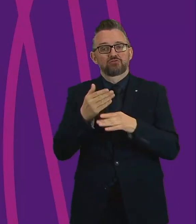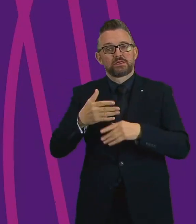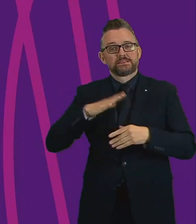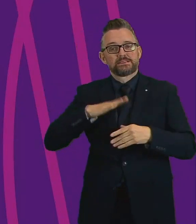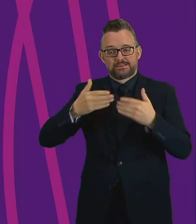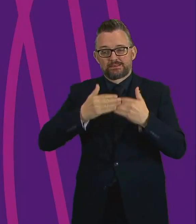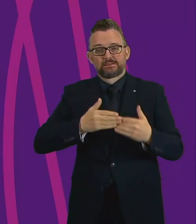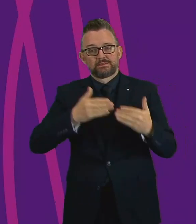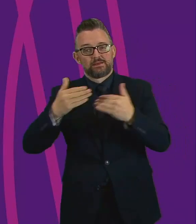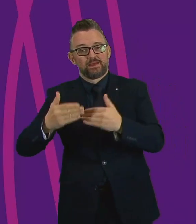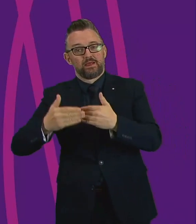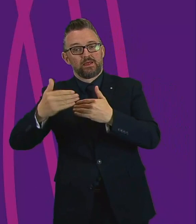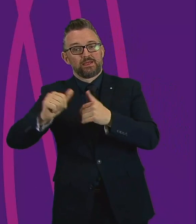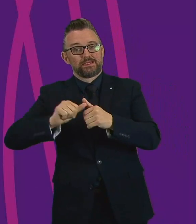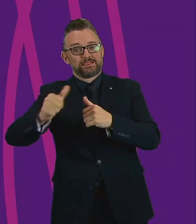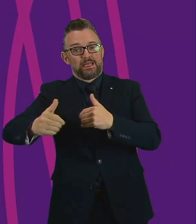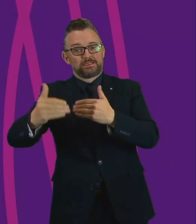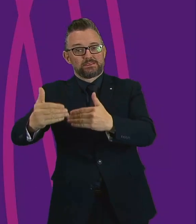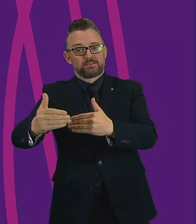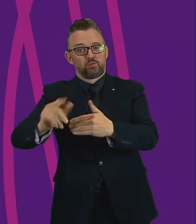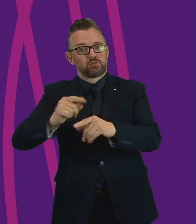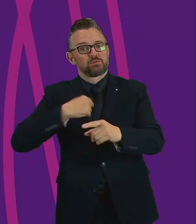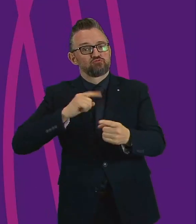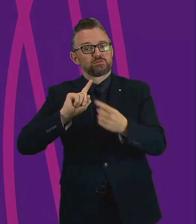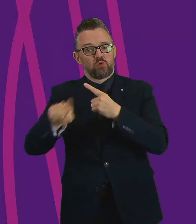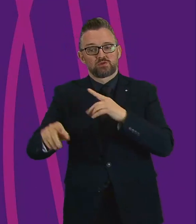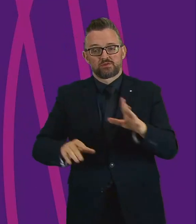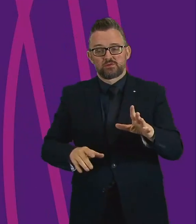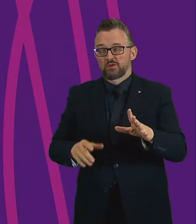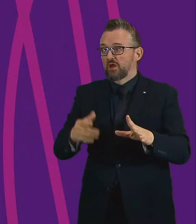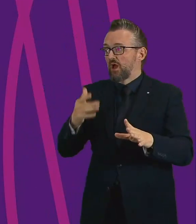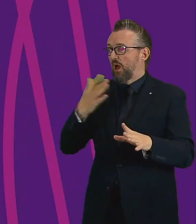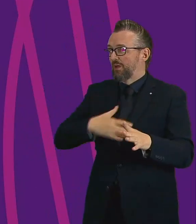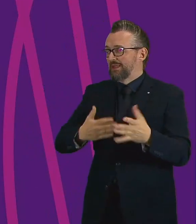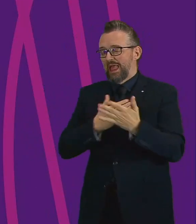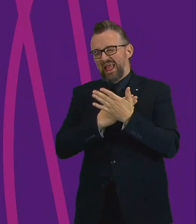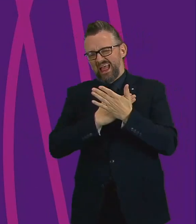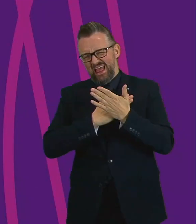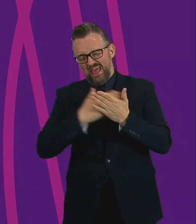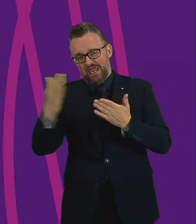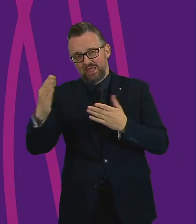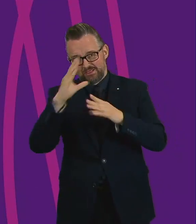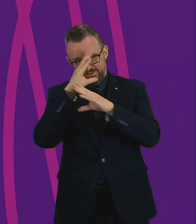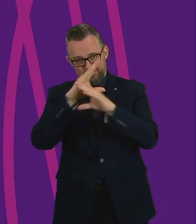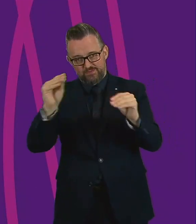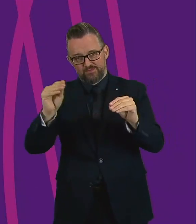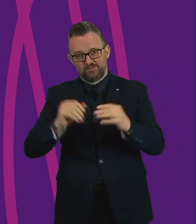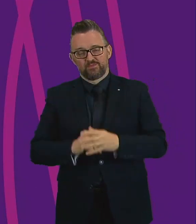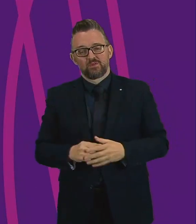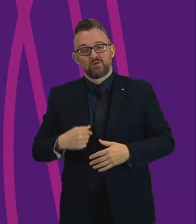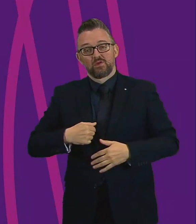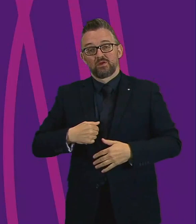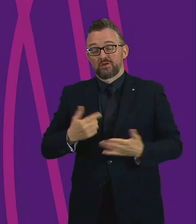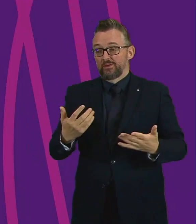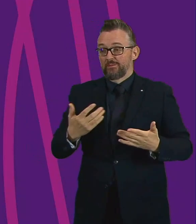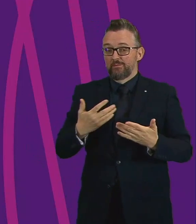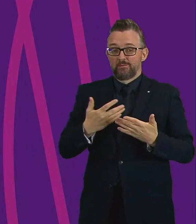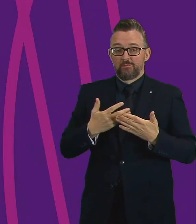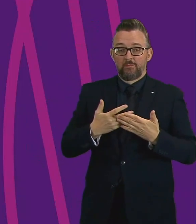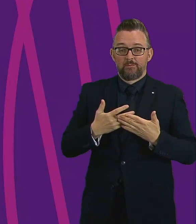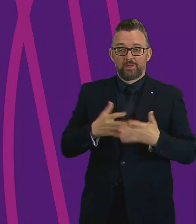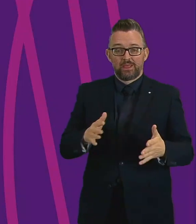to the next phase of our response. And let me be very clear. Just as we have devoted our full